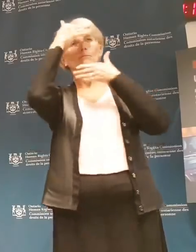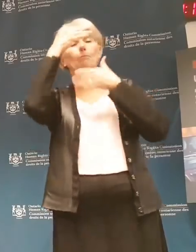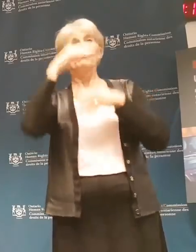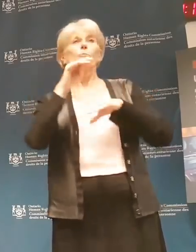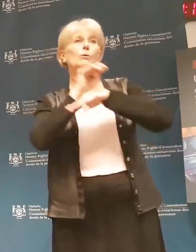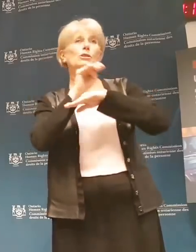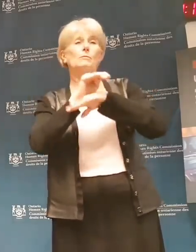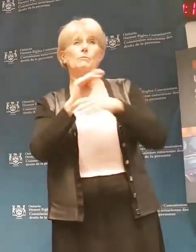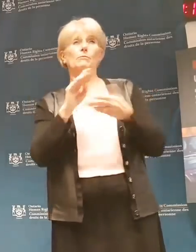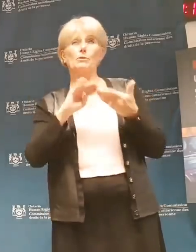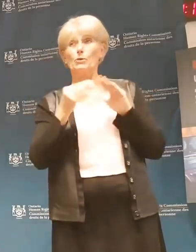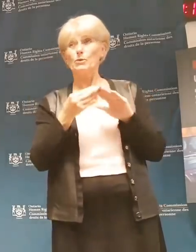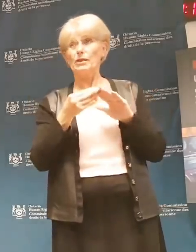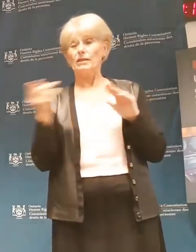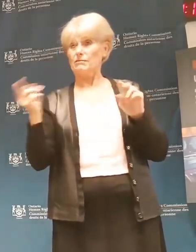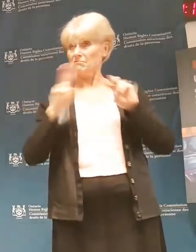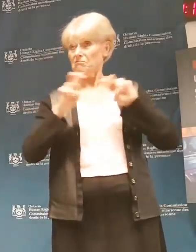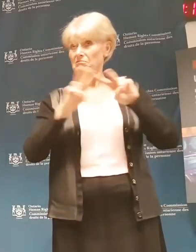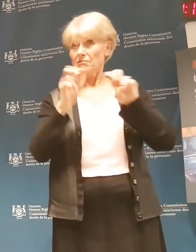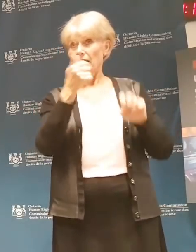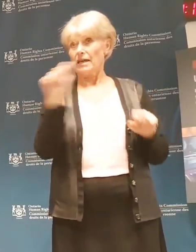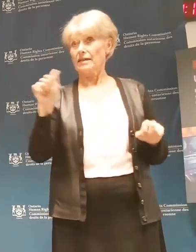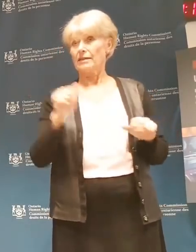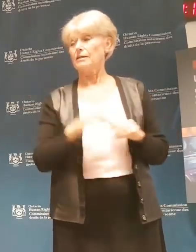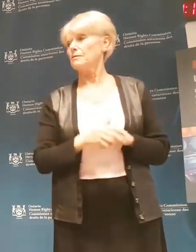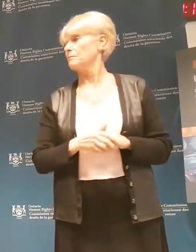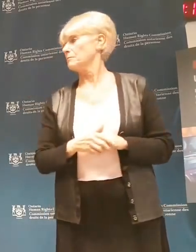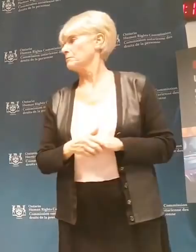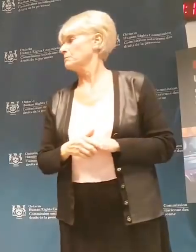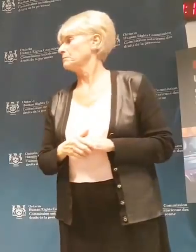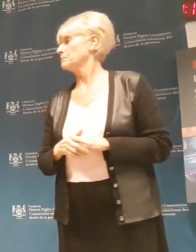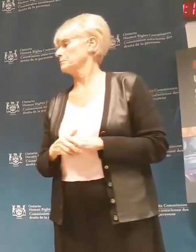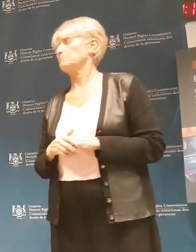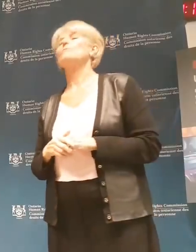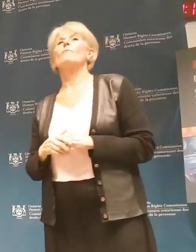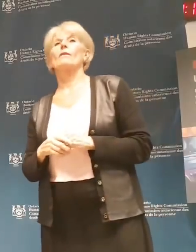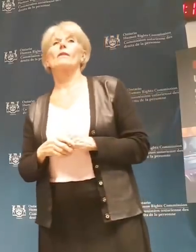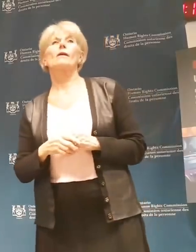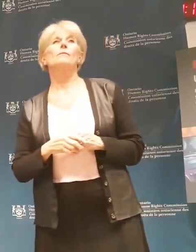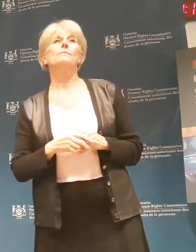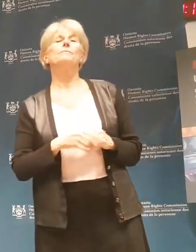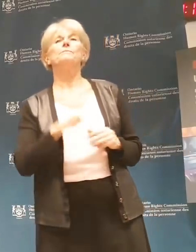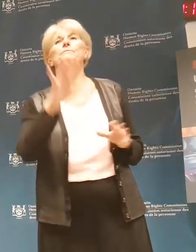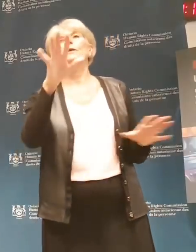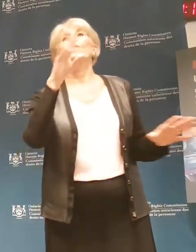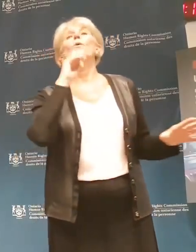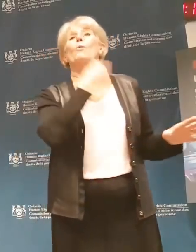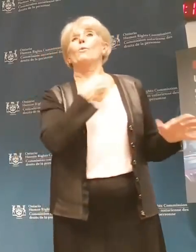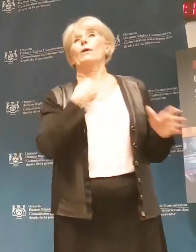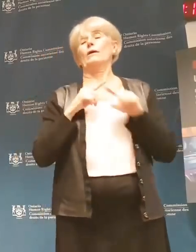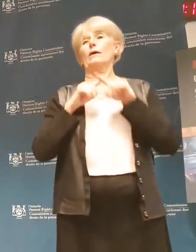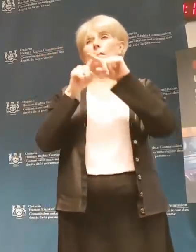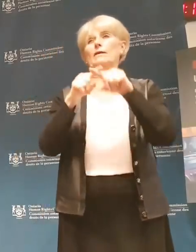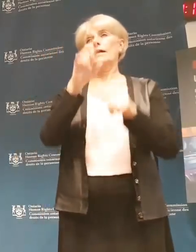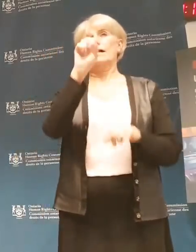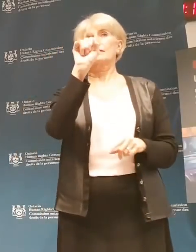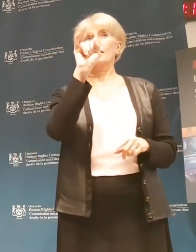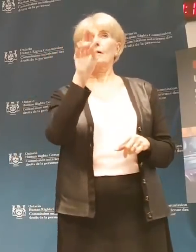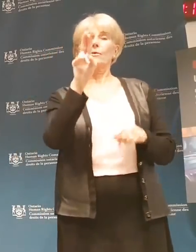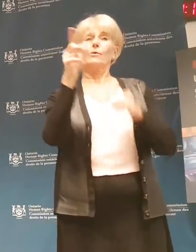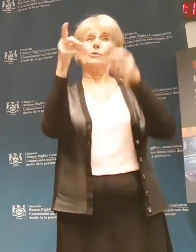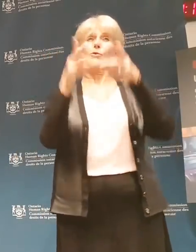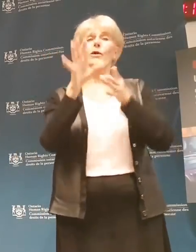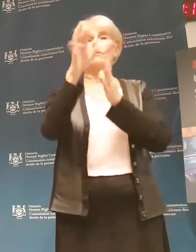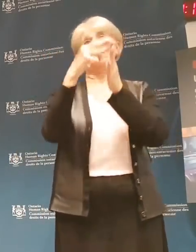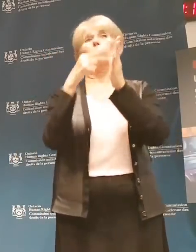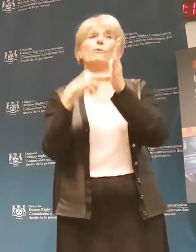respect of their use of force? I can start and then, you know, we're reliant on the SIU director